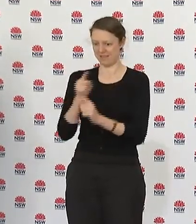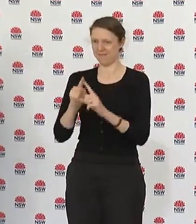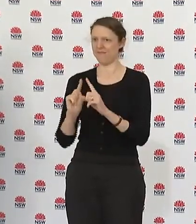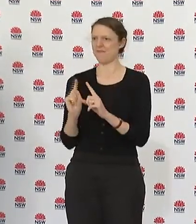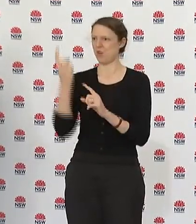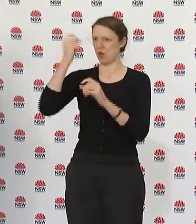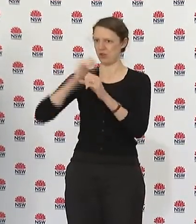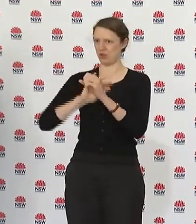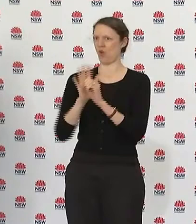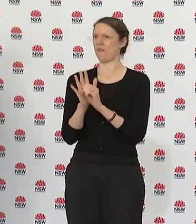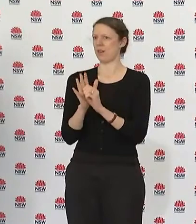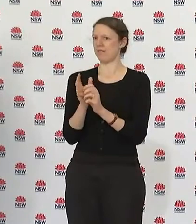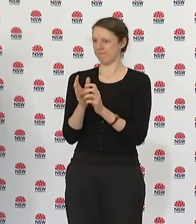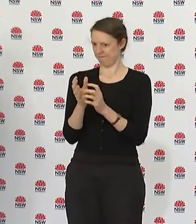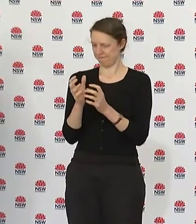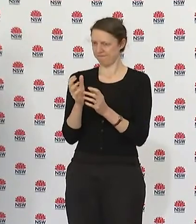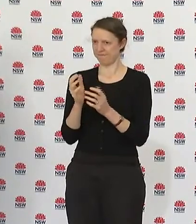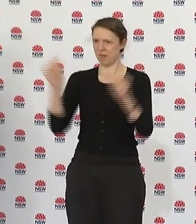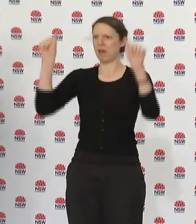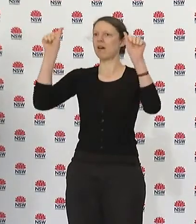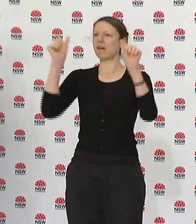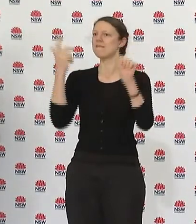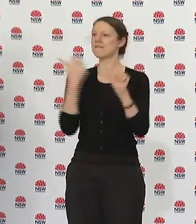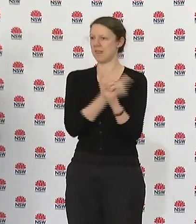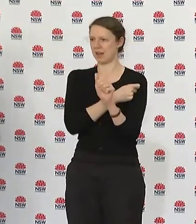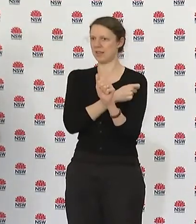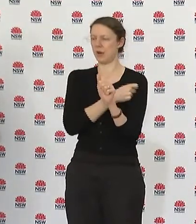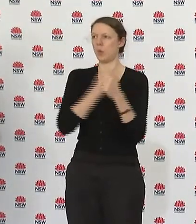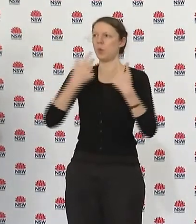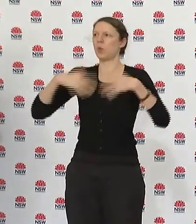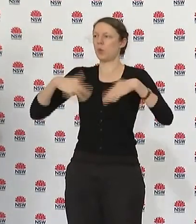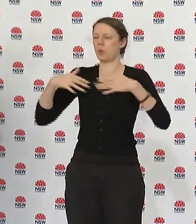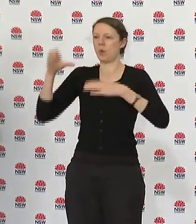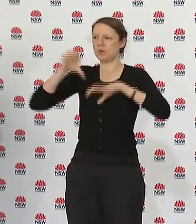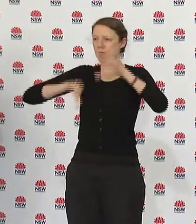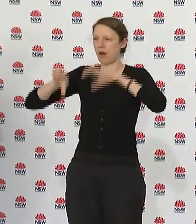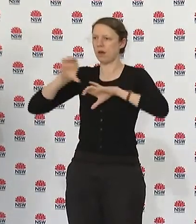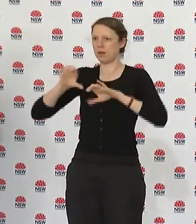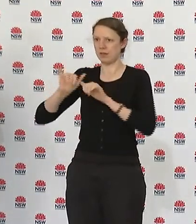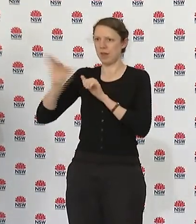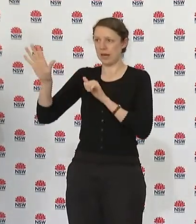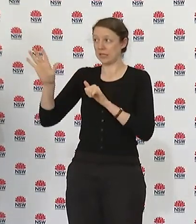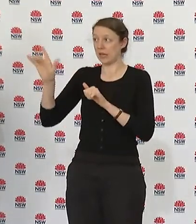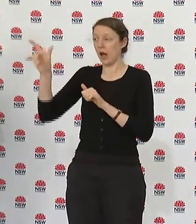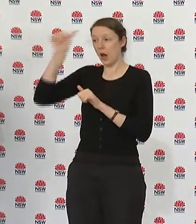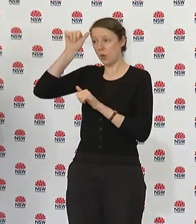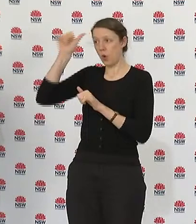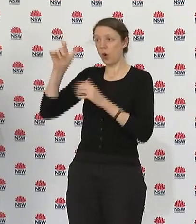and fortuitously gave the world a series of vaccines. The federal government did their best, I believe, to try and get